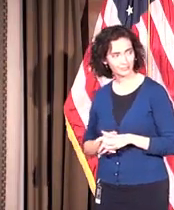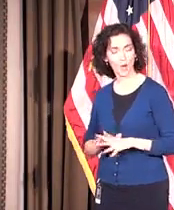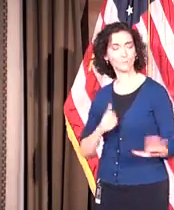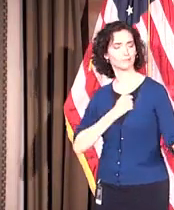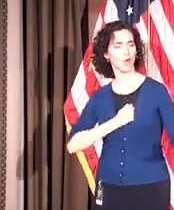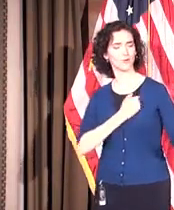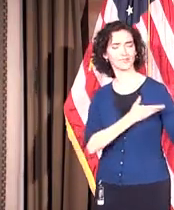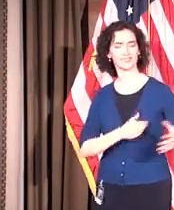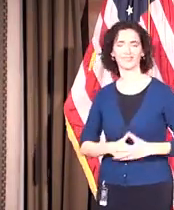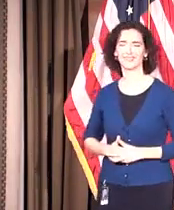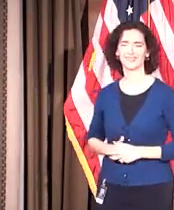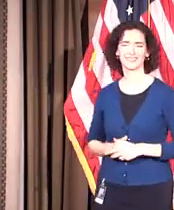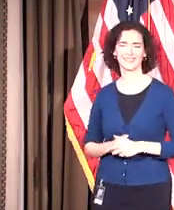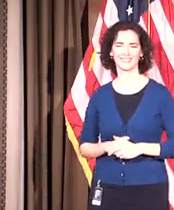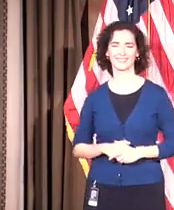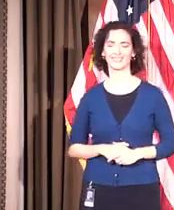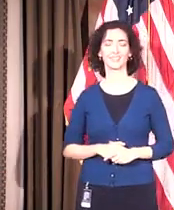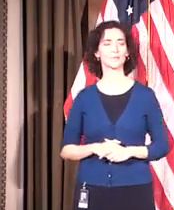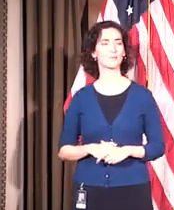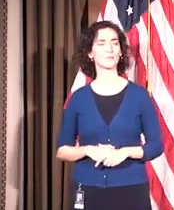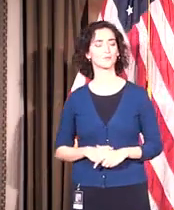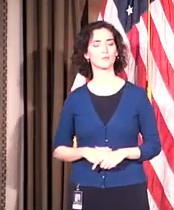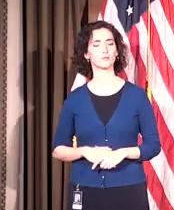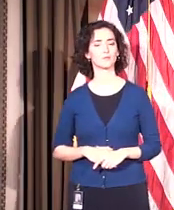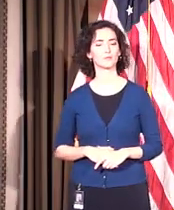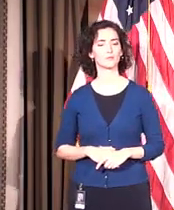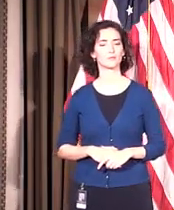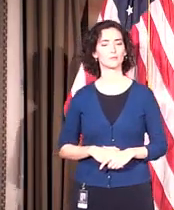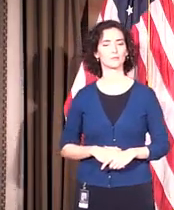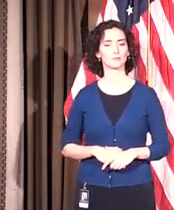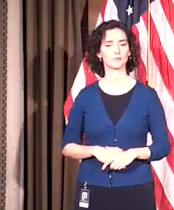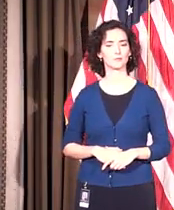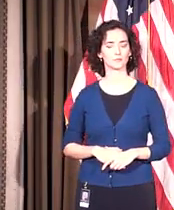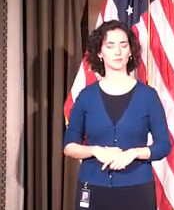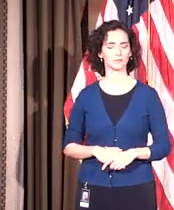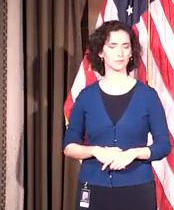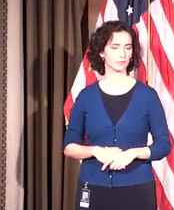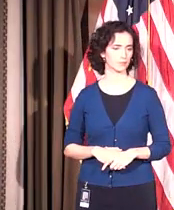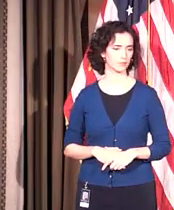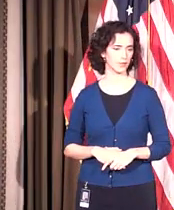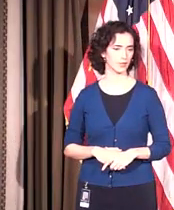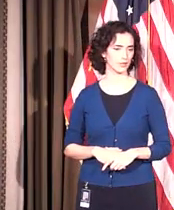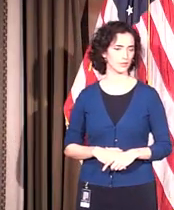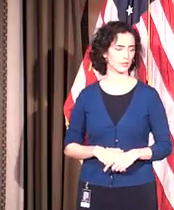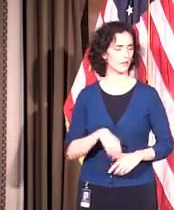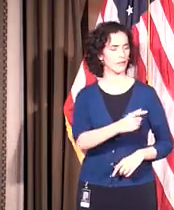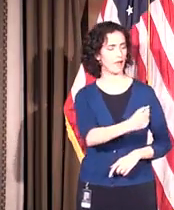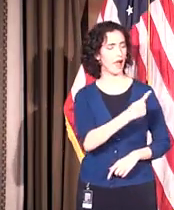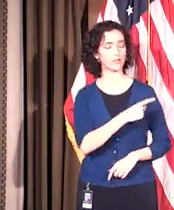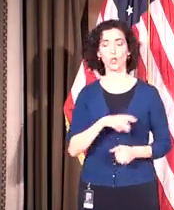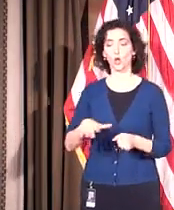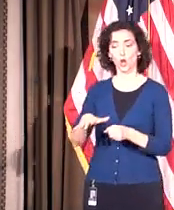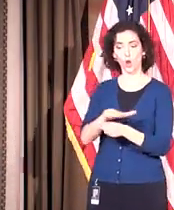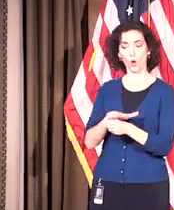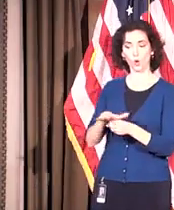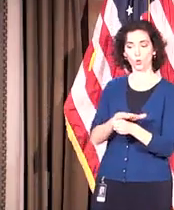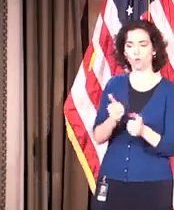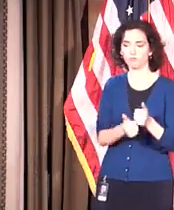Oh, I'm sorry. Are you satisfied with the level of cooperation you're getting from local officials in